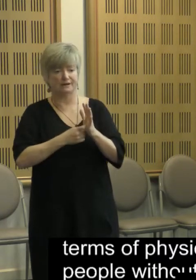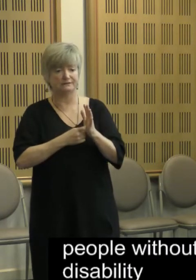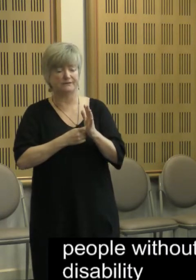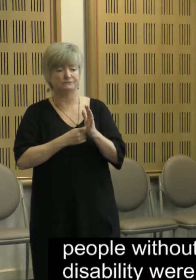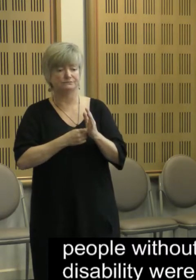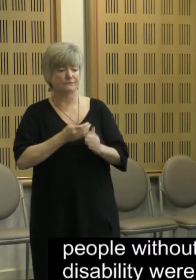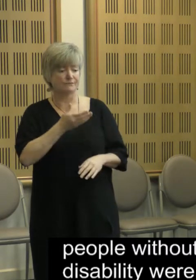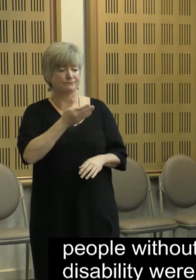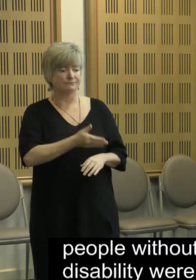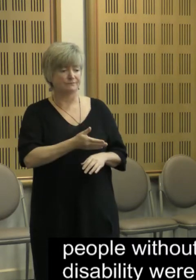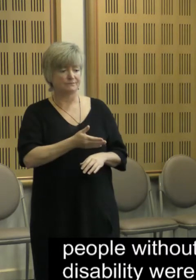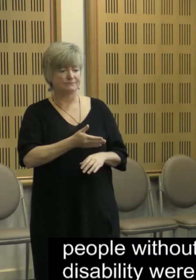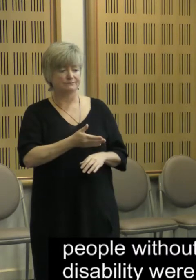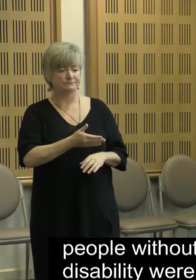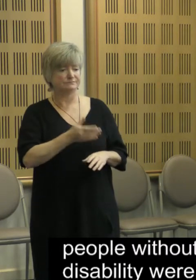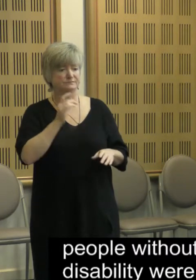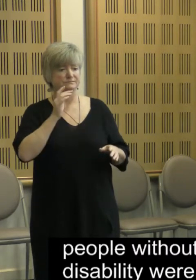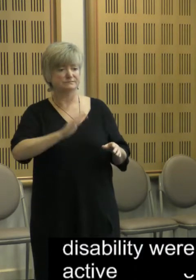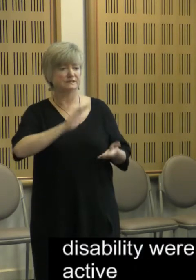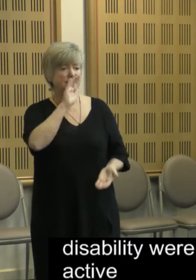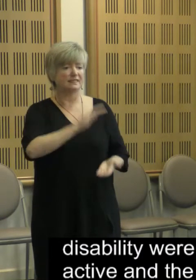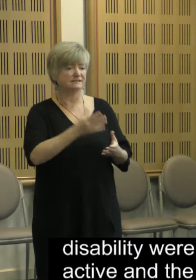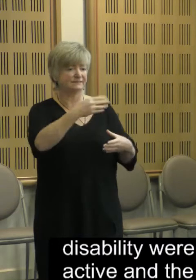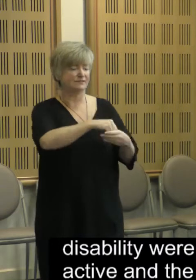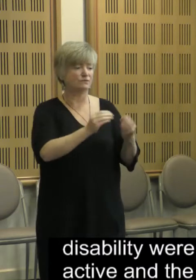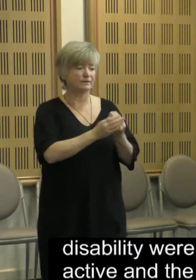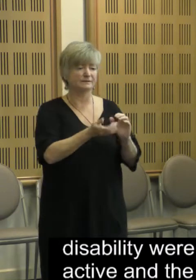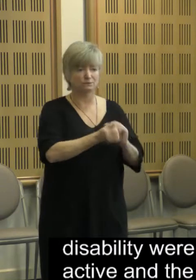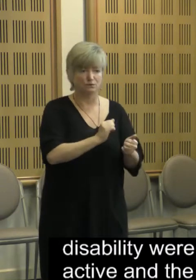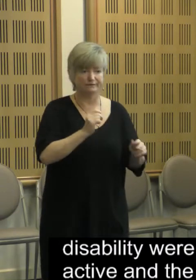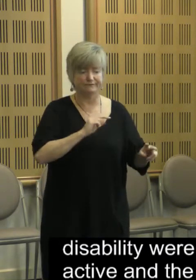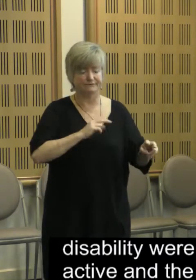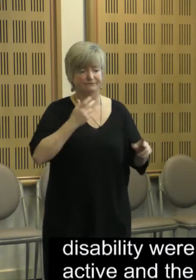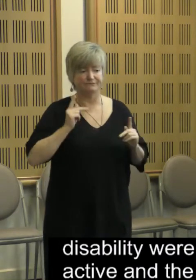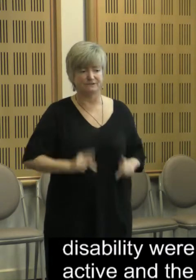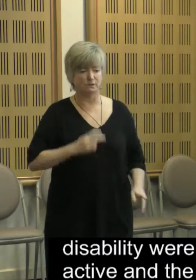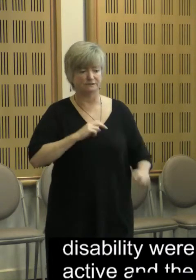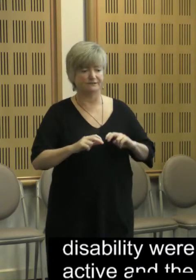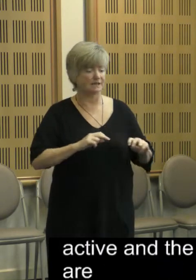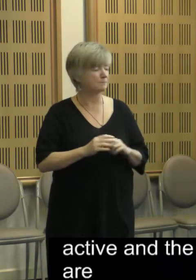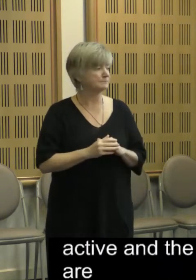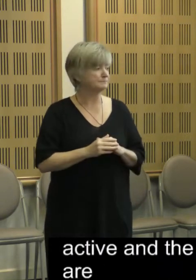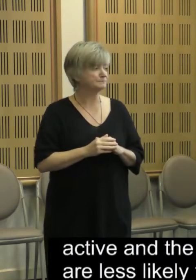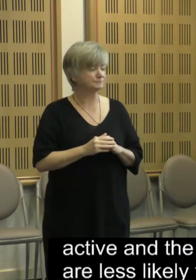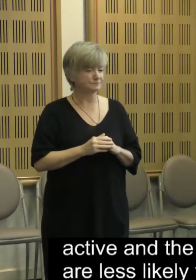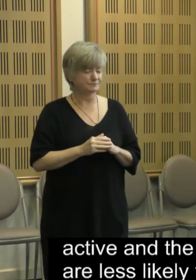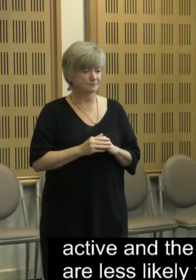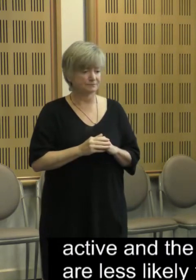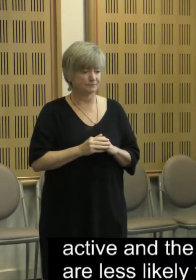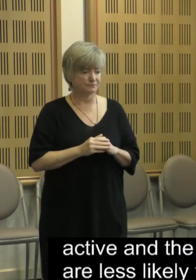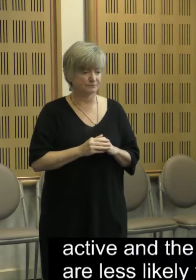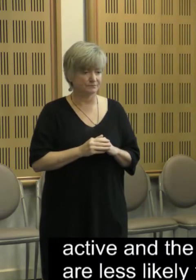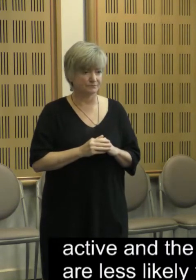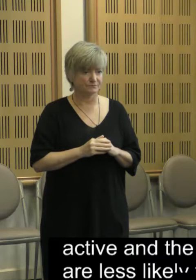in both organised and non-organised physical activity. And again, this one of our imperative areas that we focus on at VicHealth, this was quite